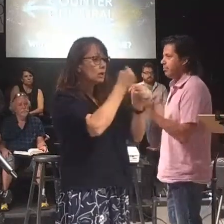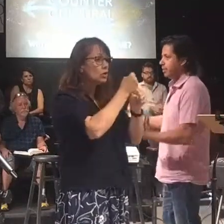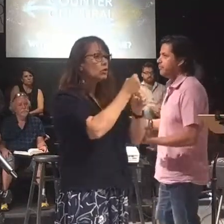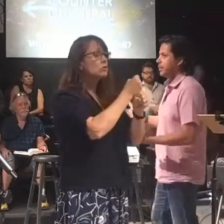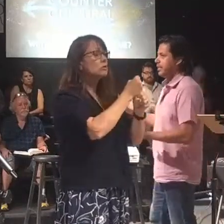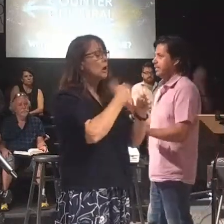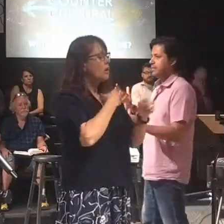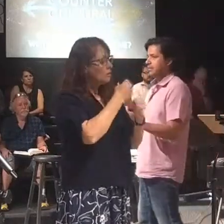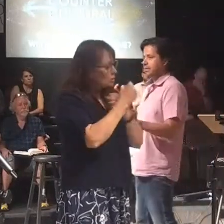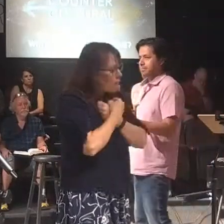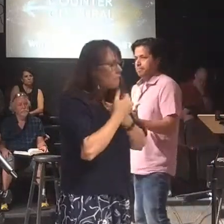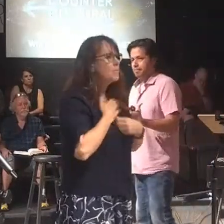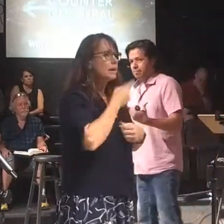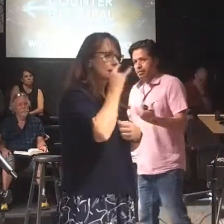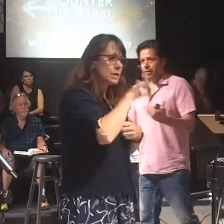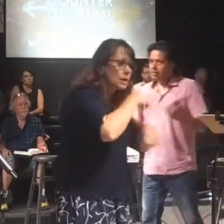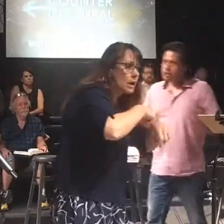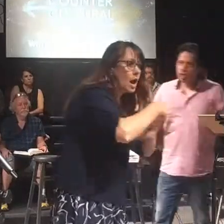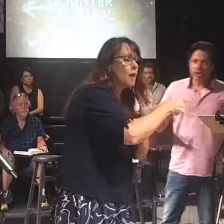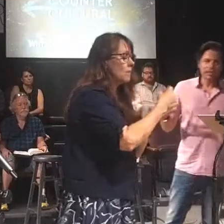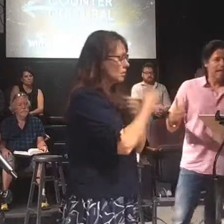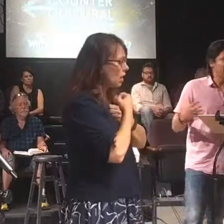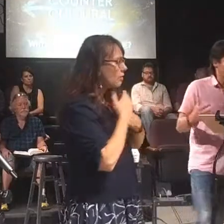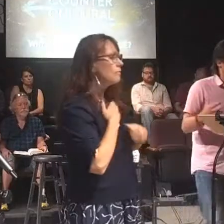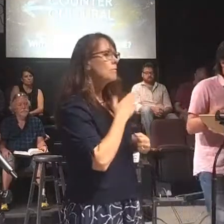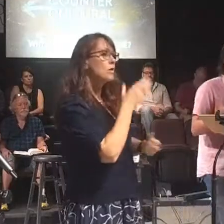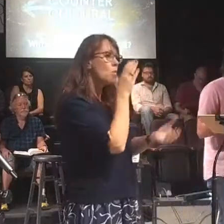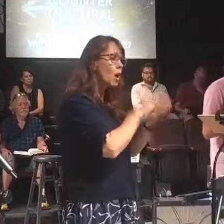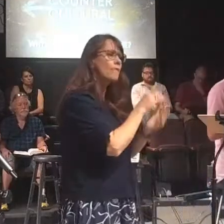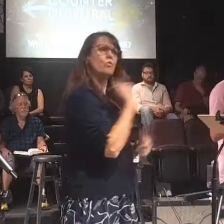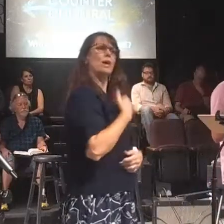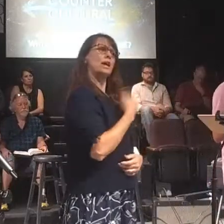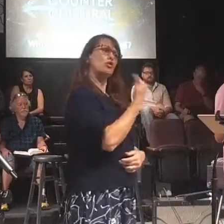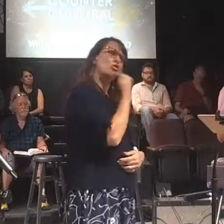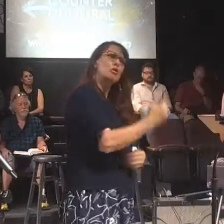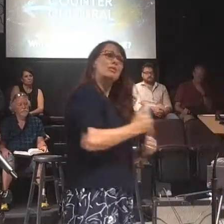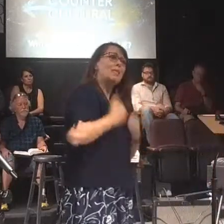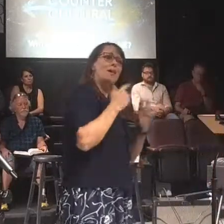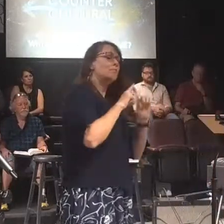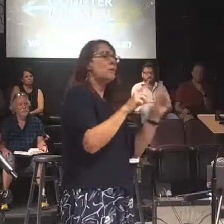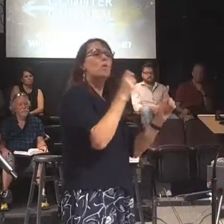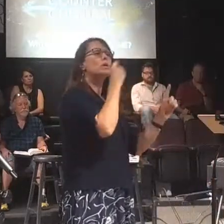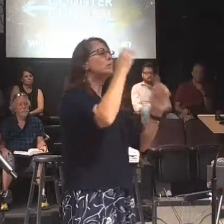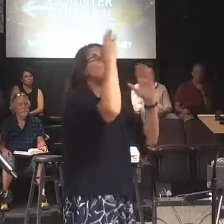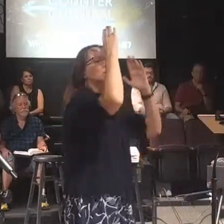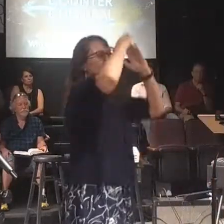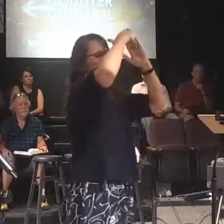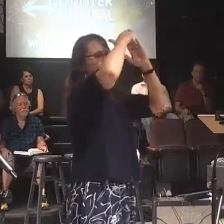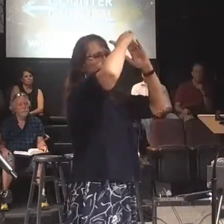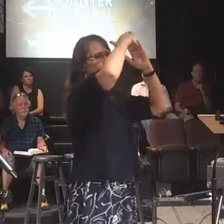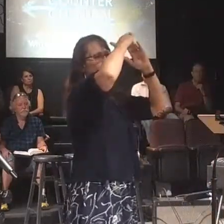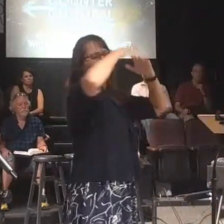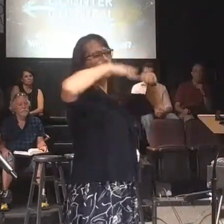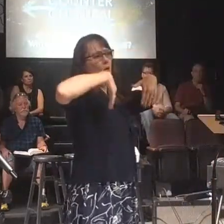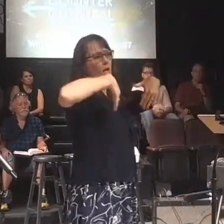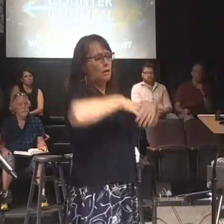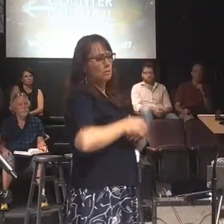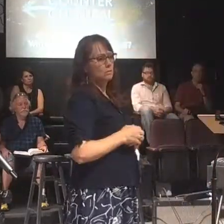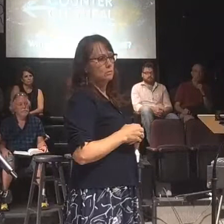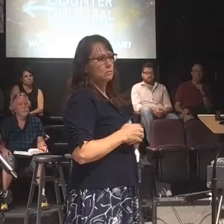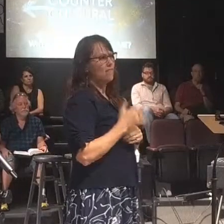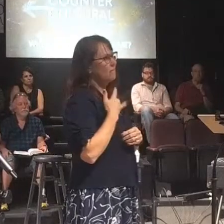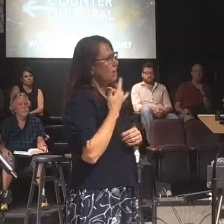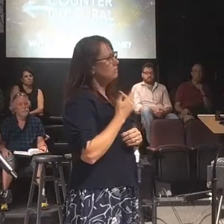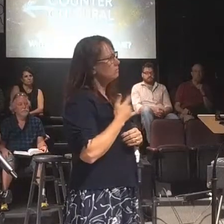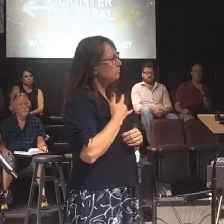with my wife. I loved my kids. We had this good life, but it was not great. You know, it lacked so